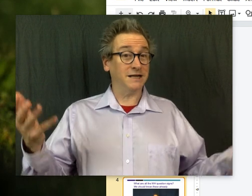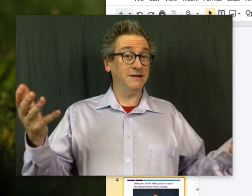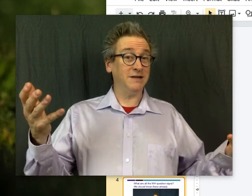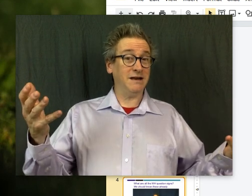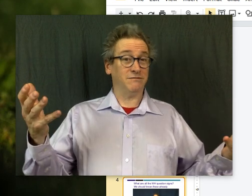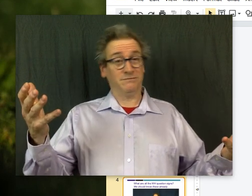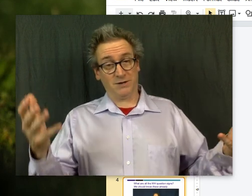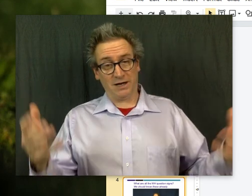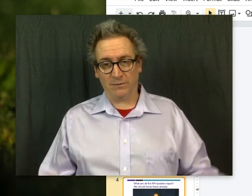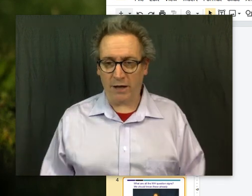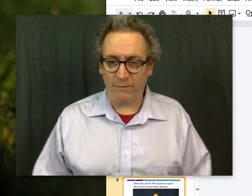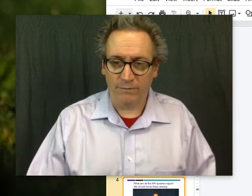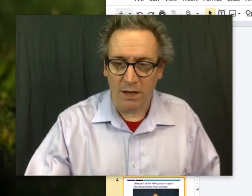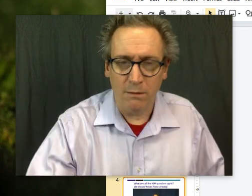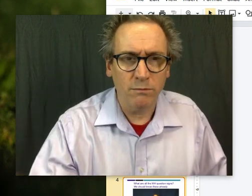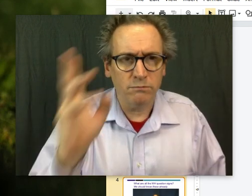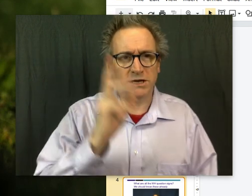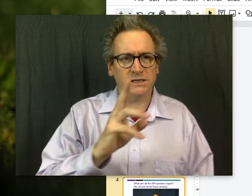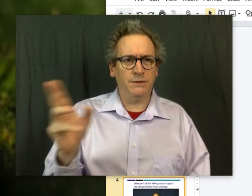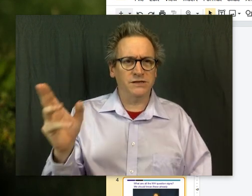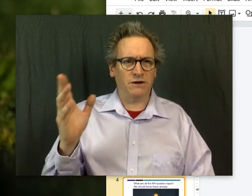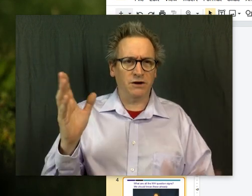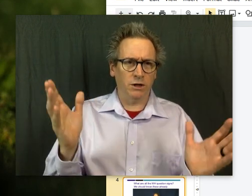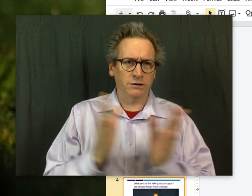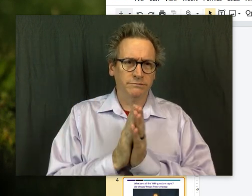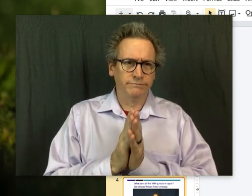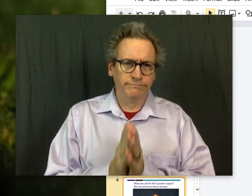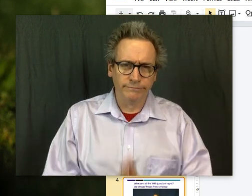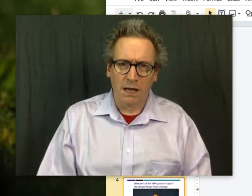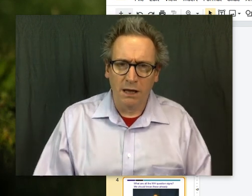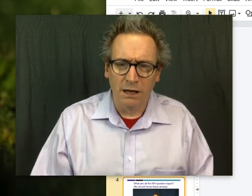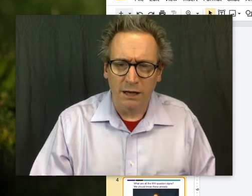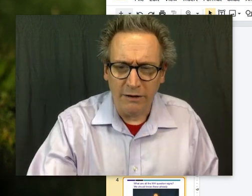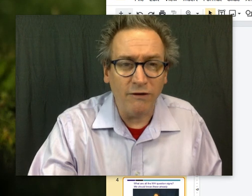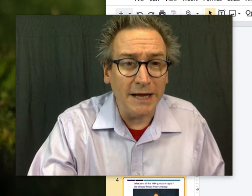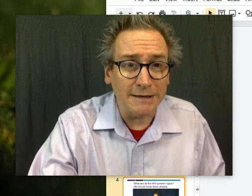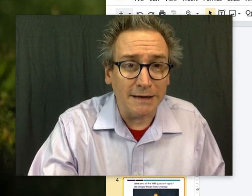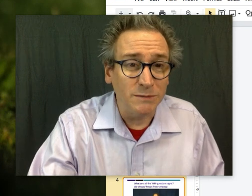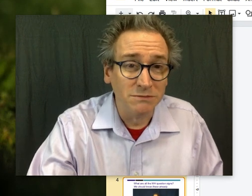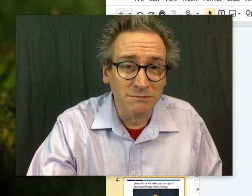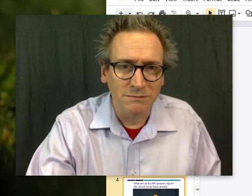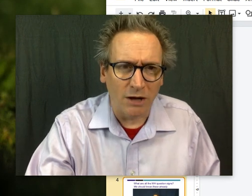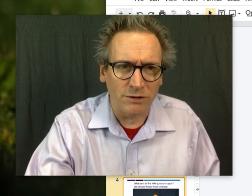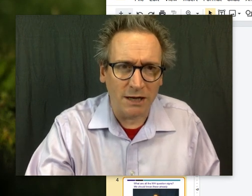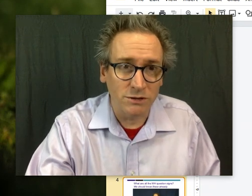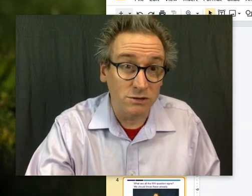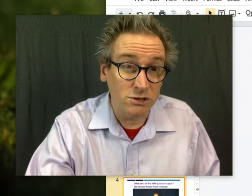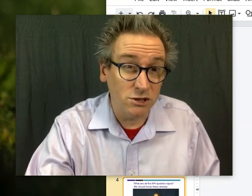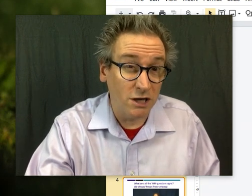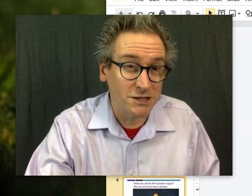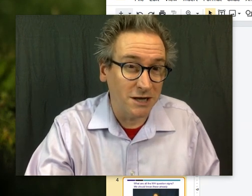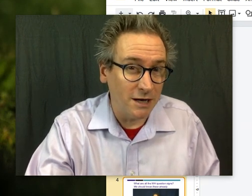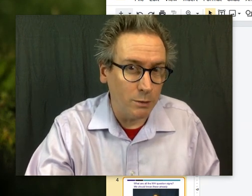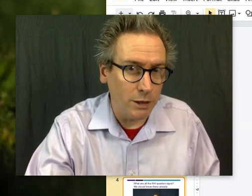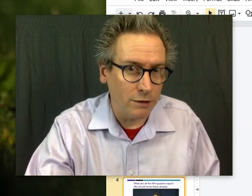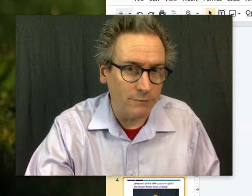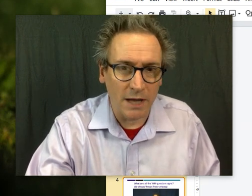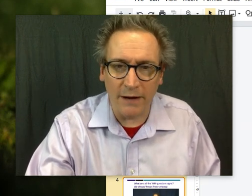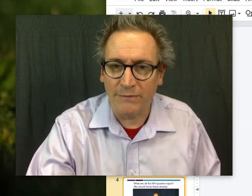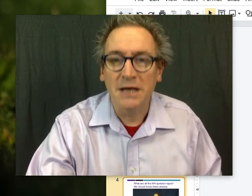he's a Cleveland native. Right. Okay. Rest in peace, Fred Willard. Funny at times. Other times, just kind